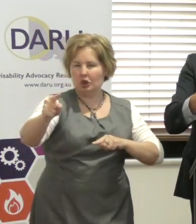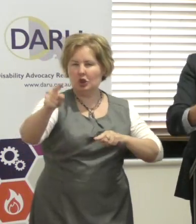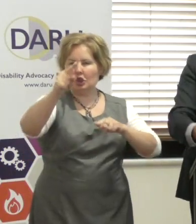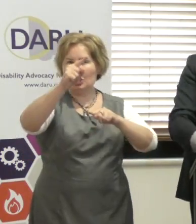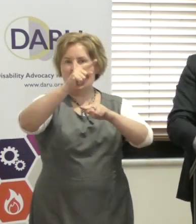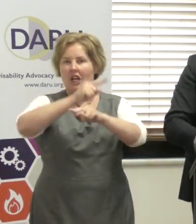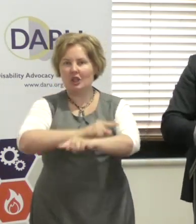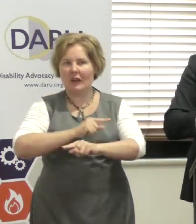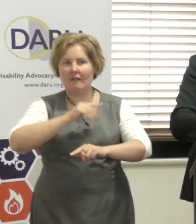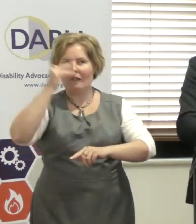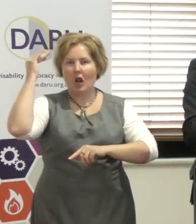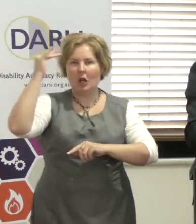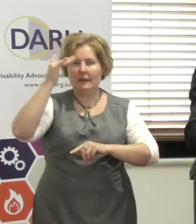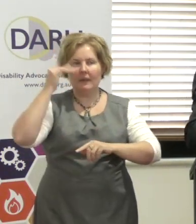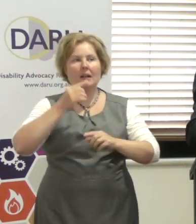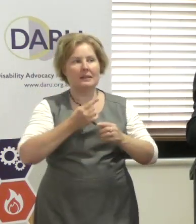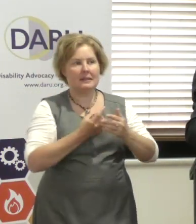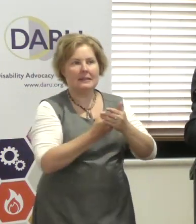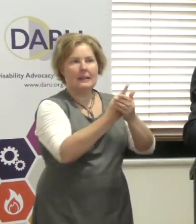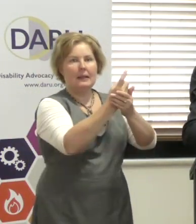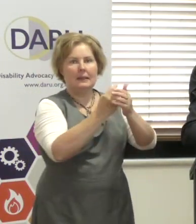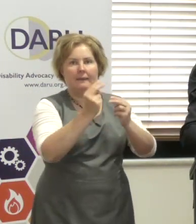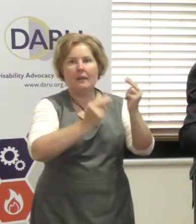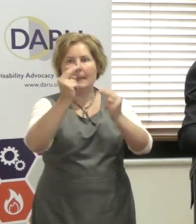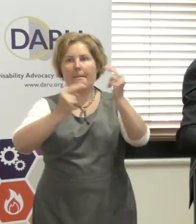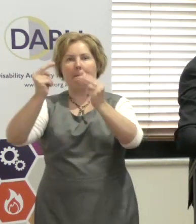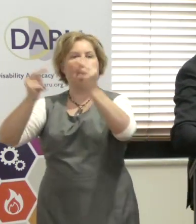will start developing in a way.